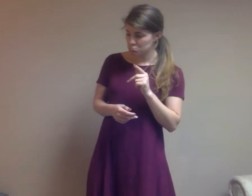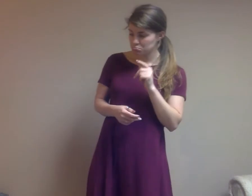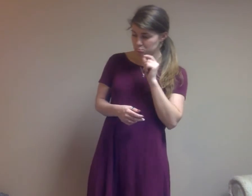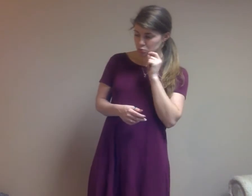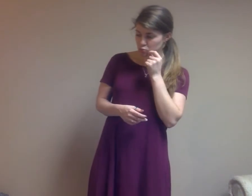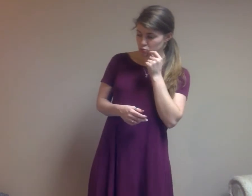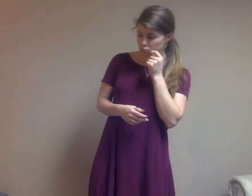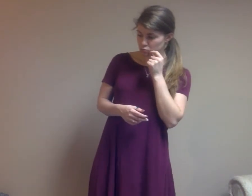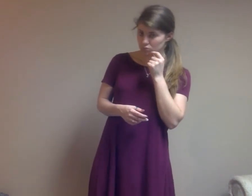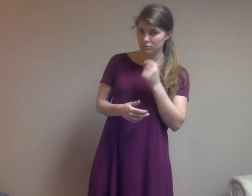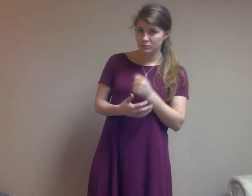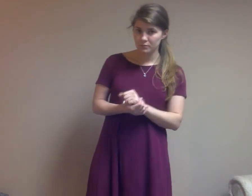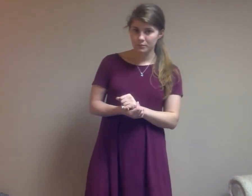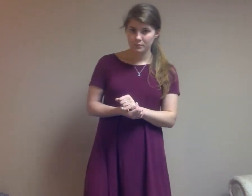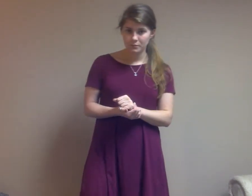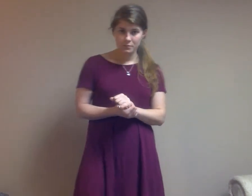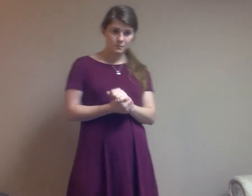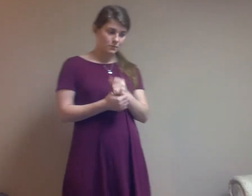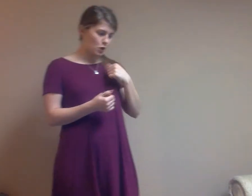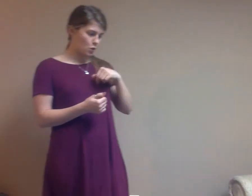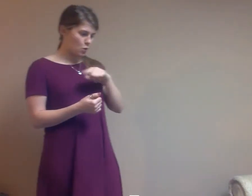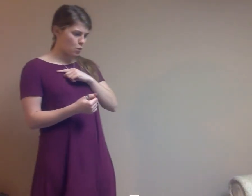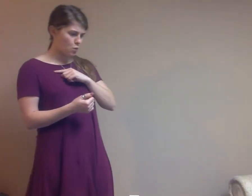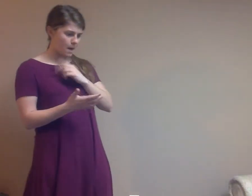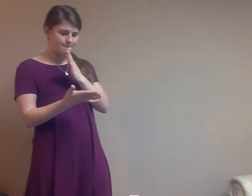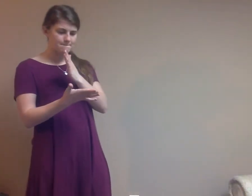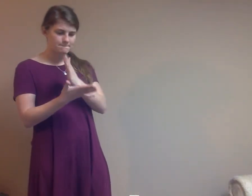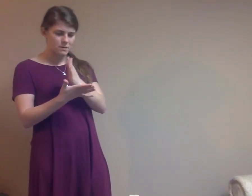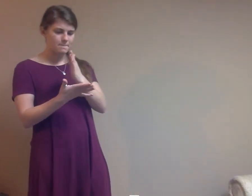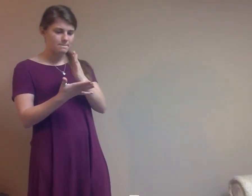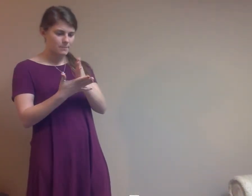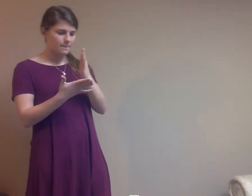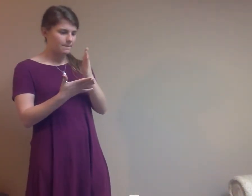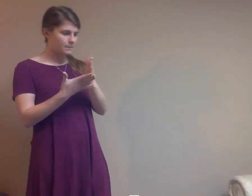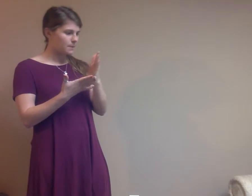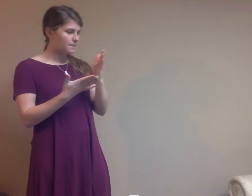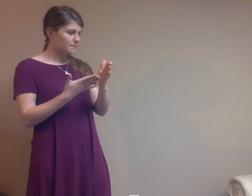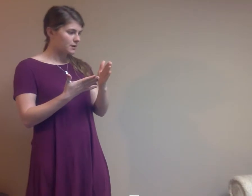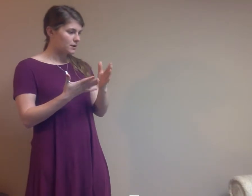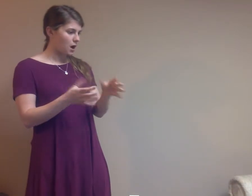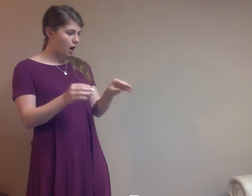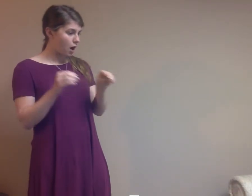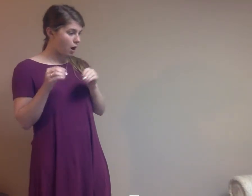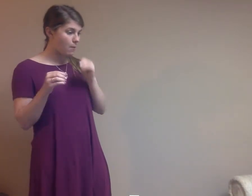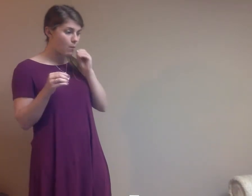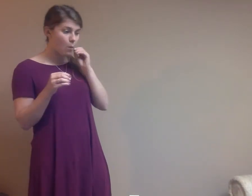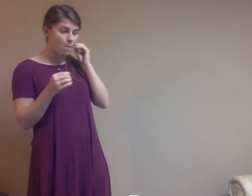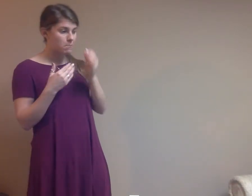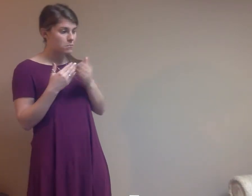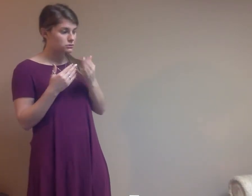yeah? Yeah. And then that way you don't miss Mummy too much and I don't miss you, and I can come down and see you on Wednesday.